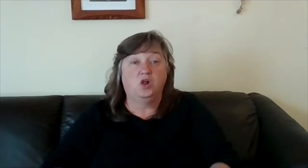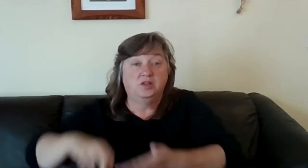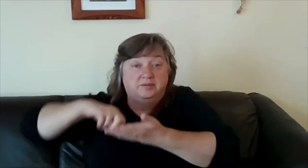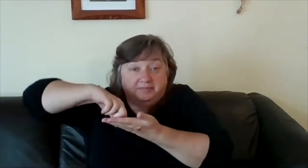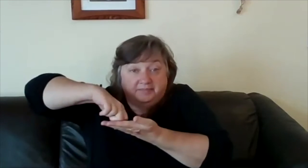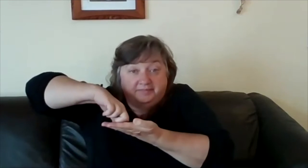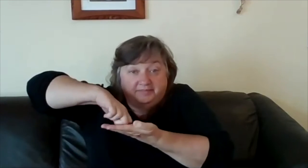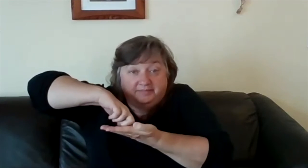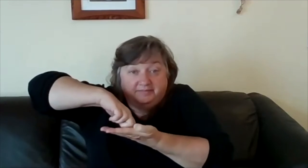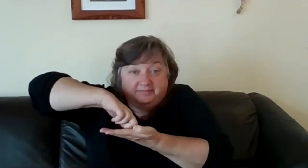Crawl.